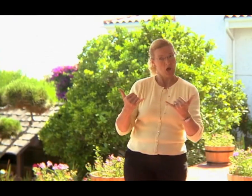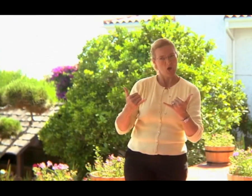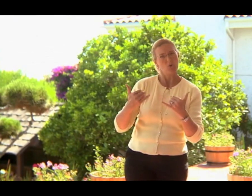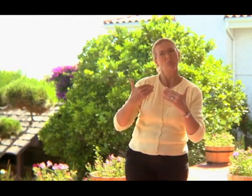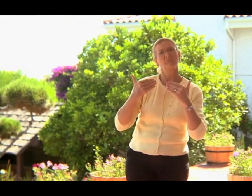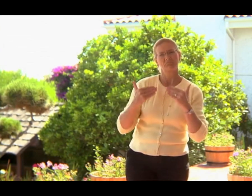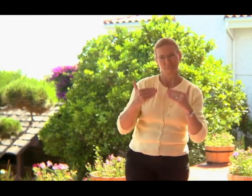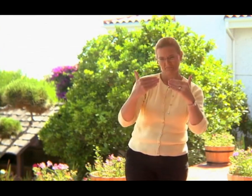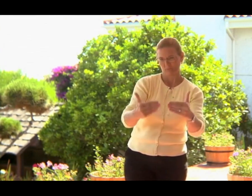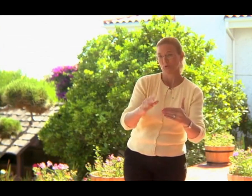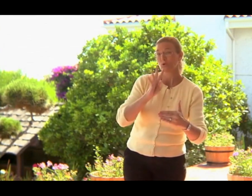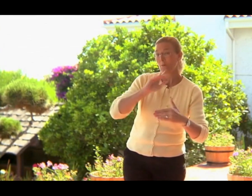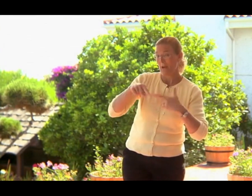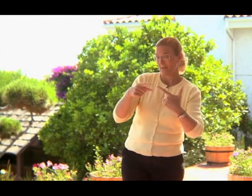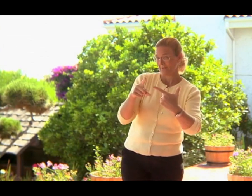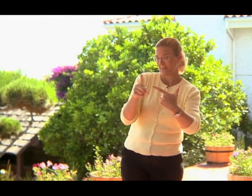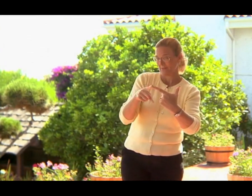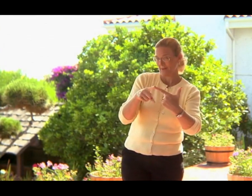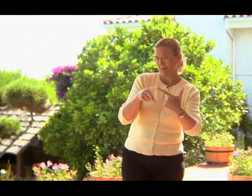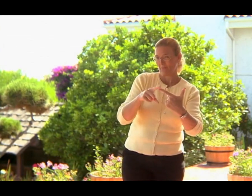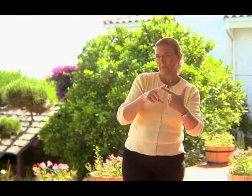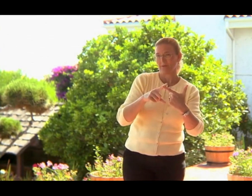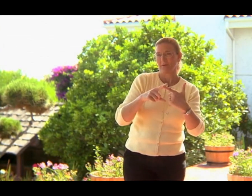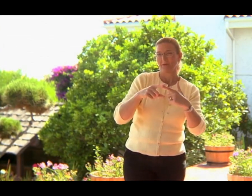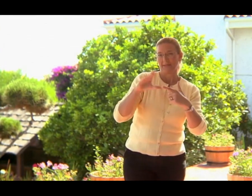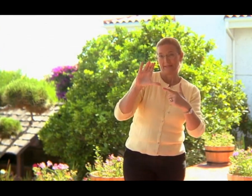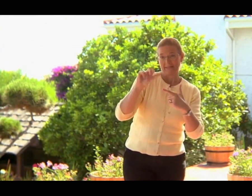Let's talk about squamous cell skin cancer next.